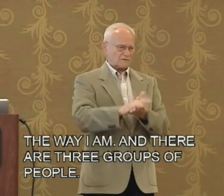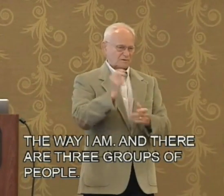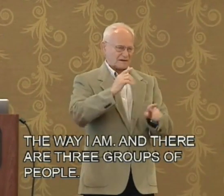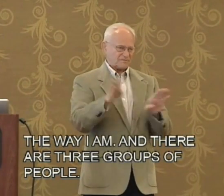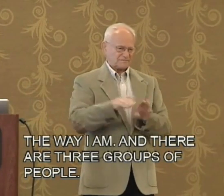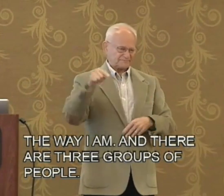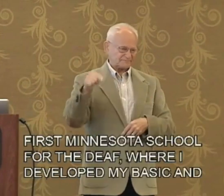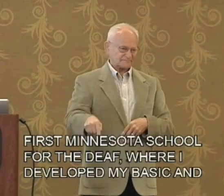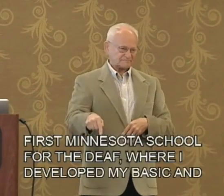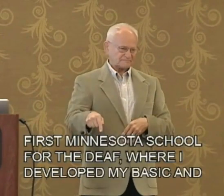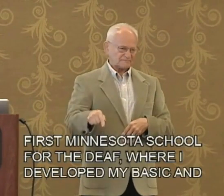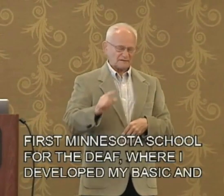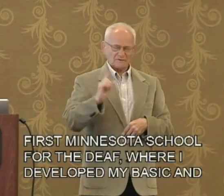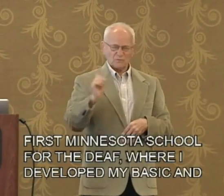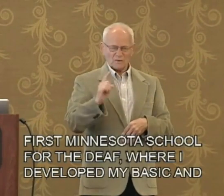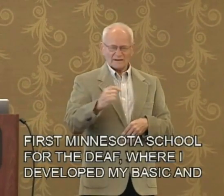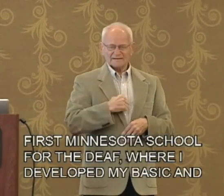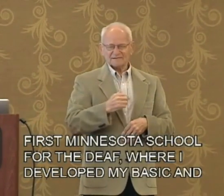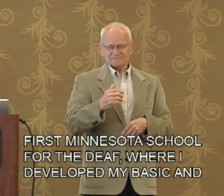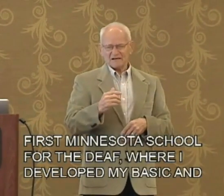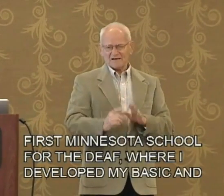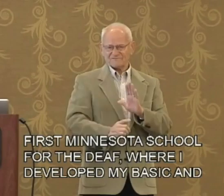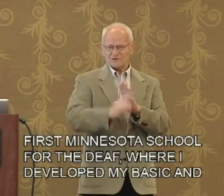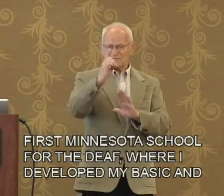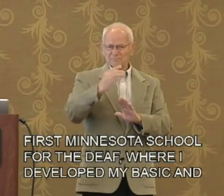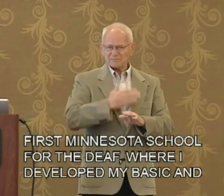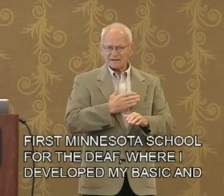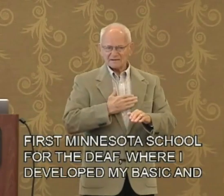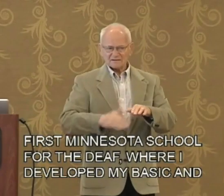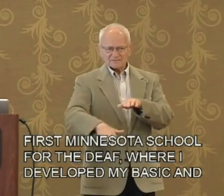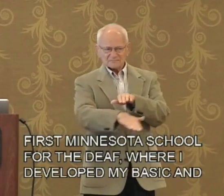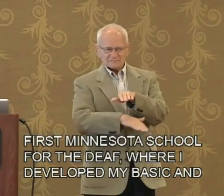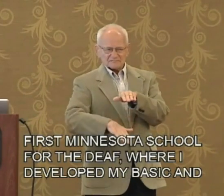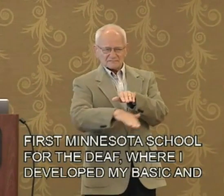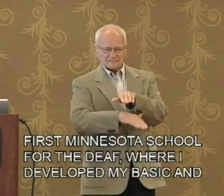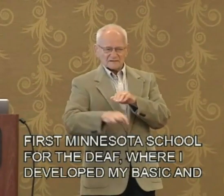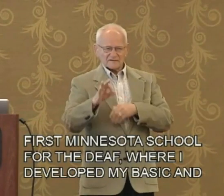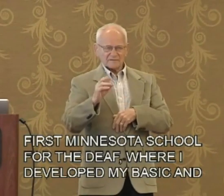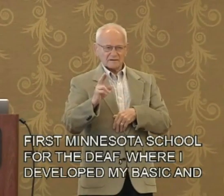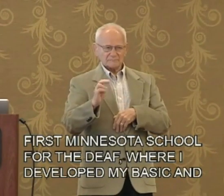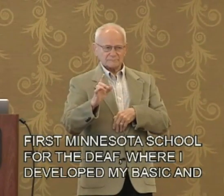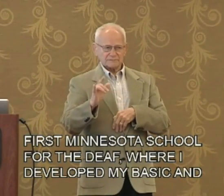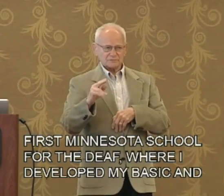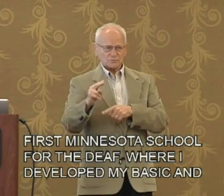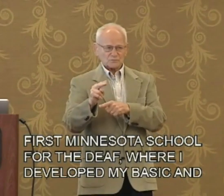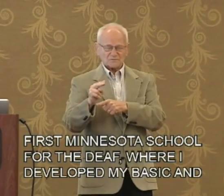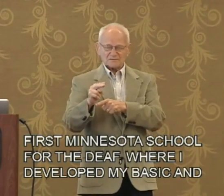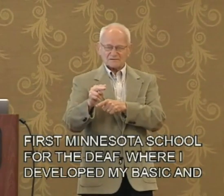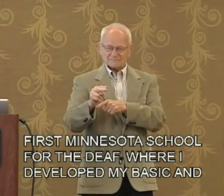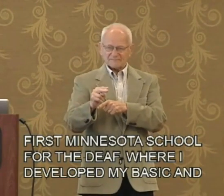First, Minnesota School for the Deaf, where I developed my basic